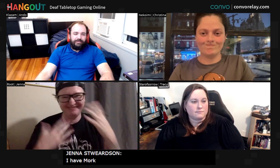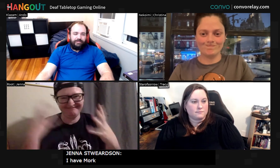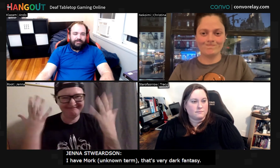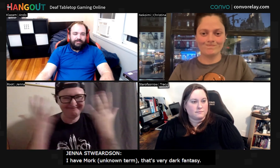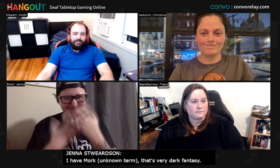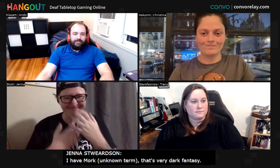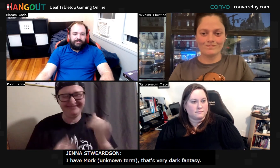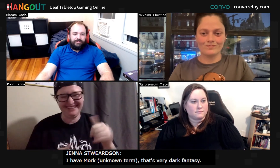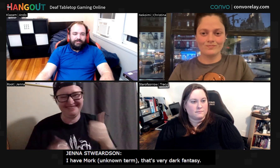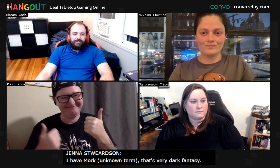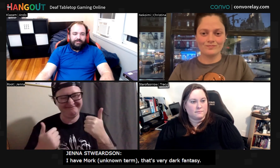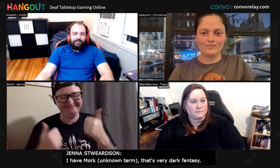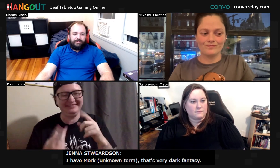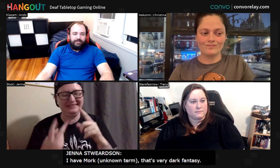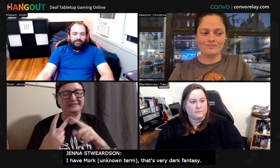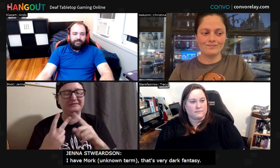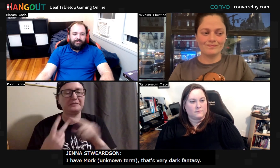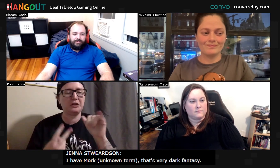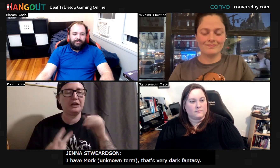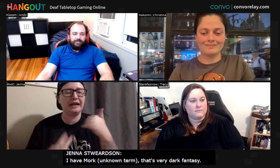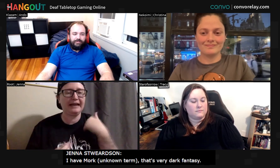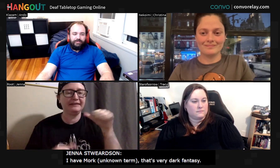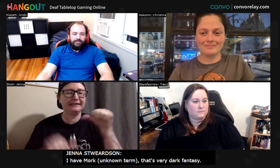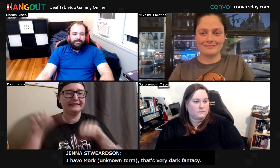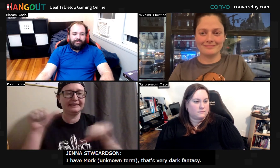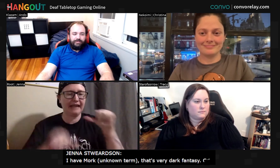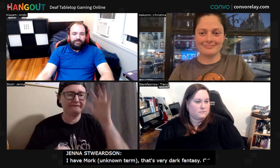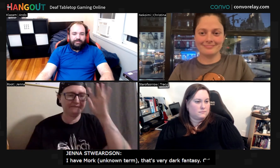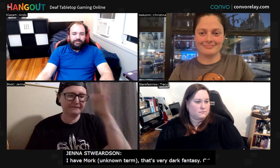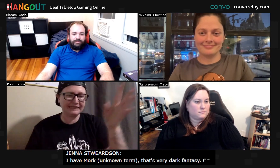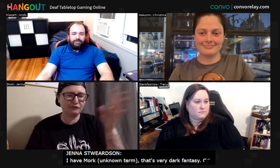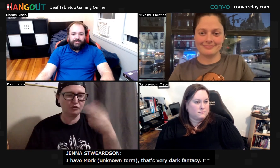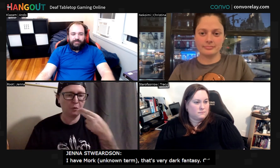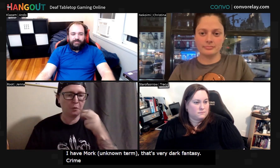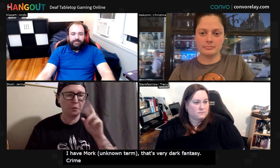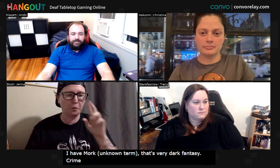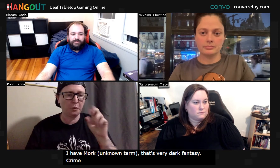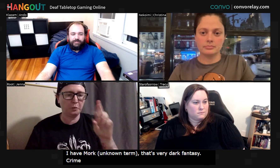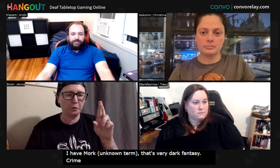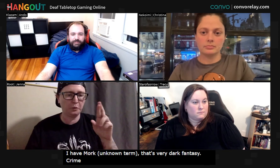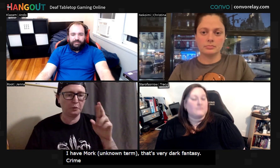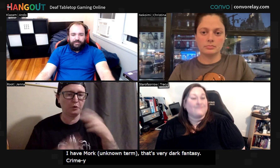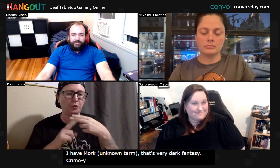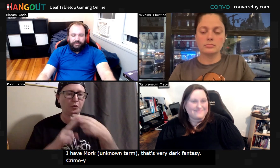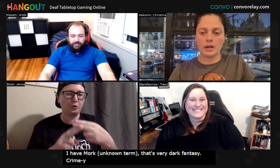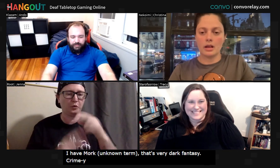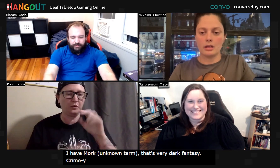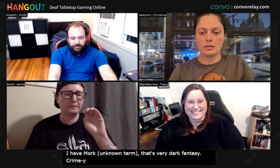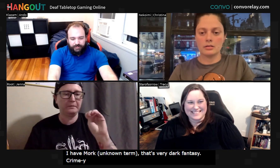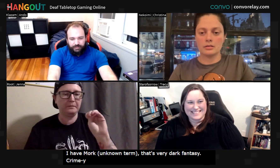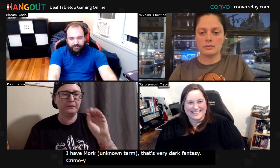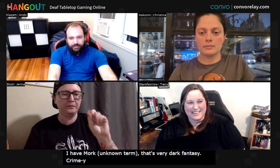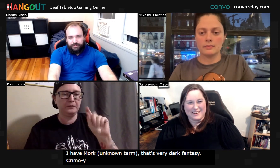grimy and sort of dark. That's cool. Also, we have science fiction horror called